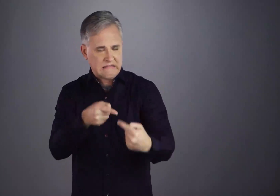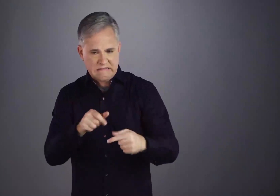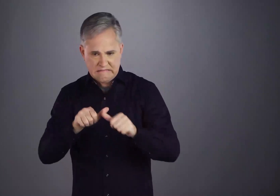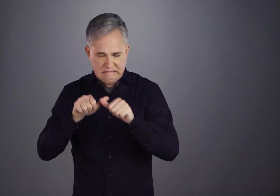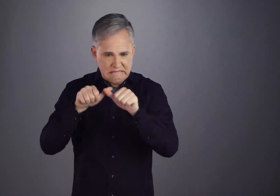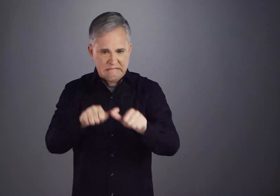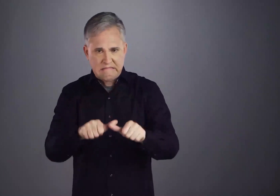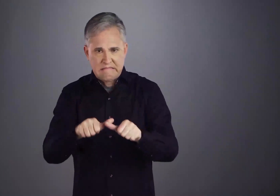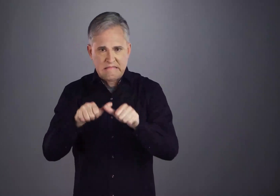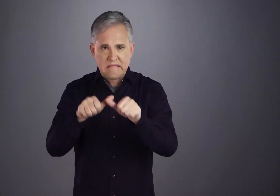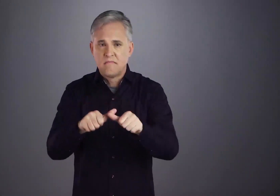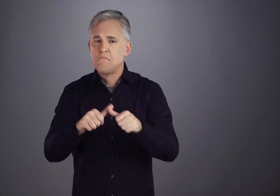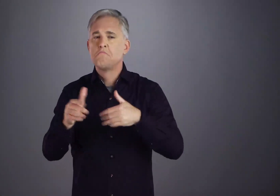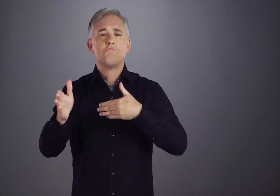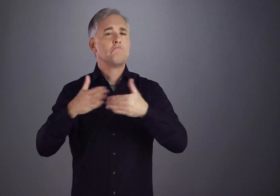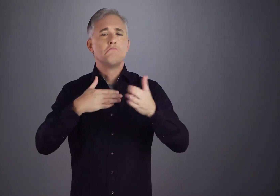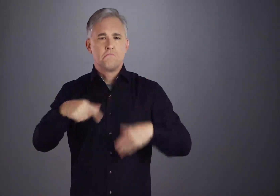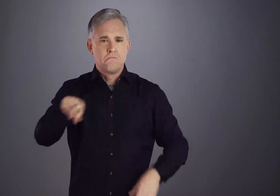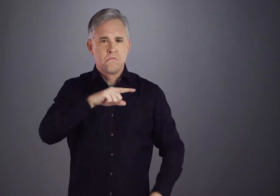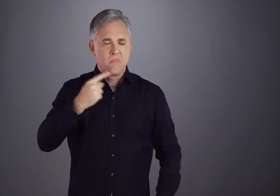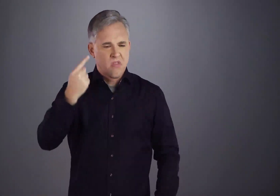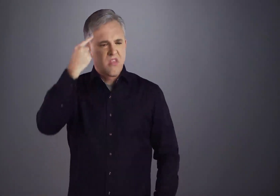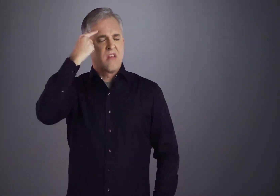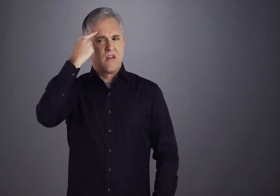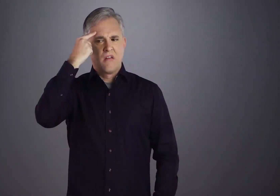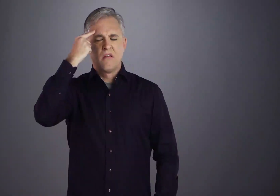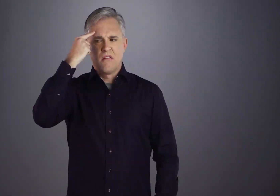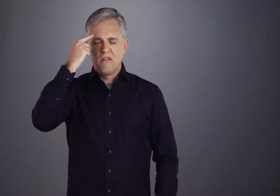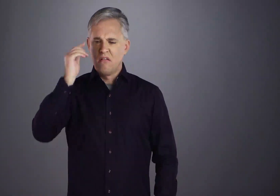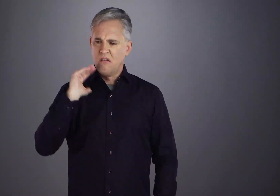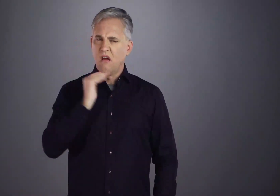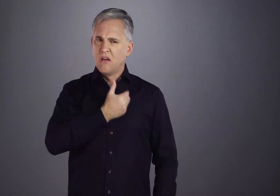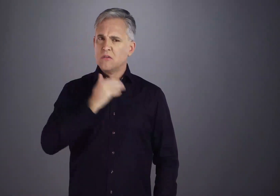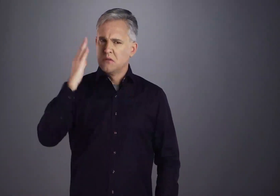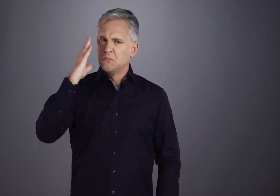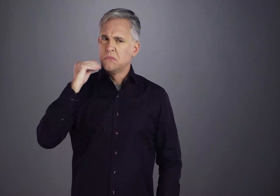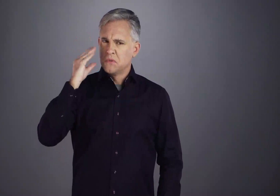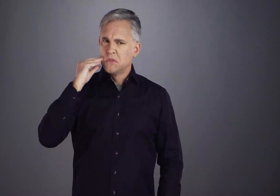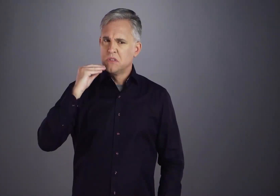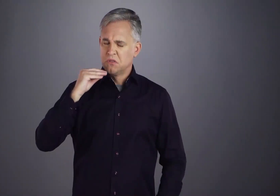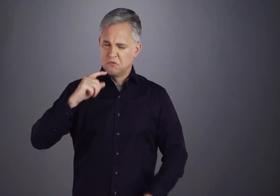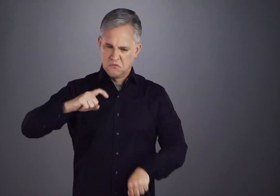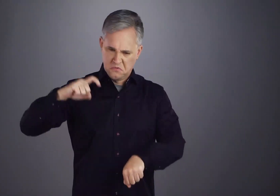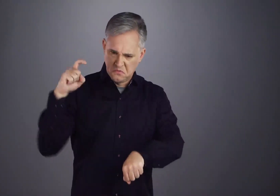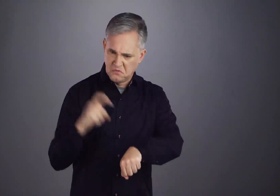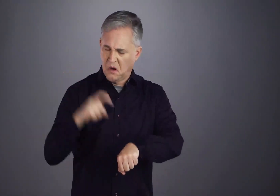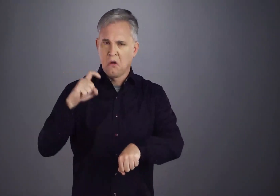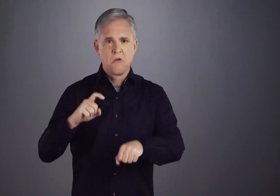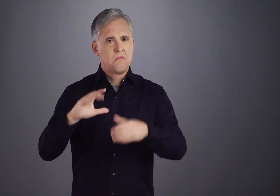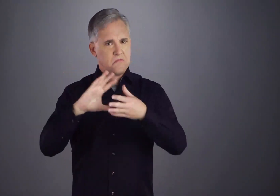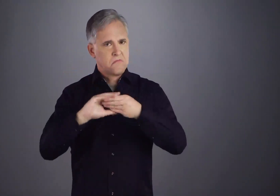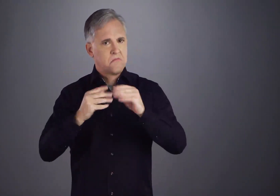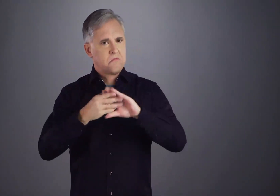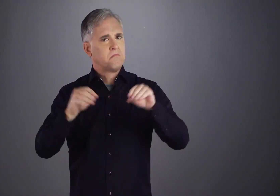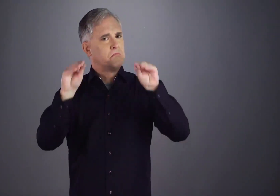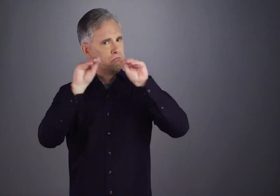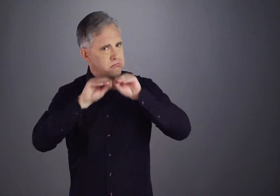It was now time, the struggling groups thought, to place their message and unique experience before the world.